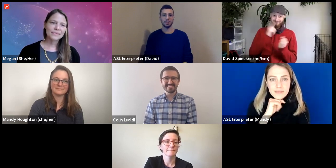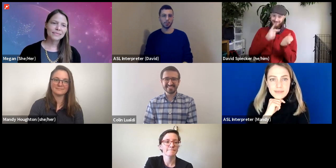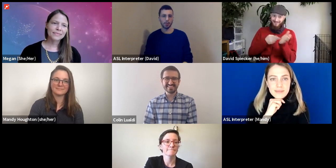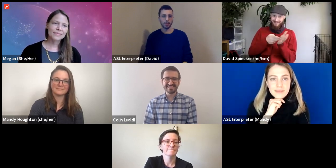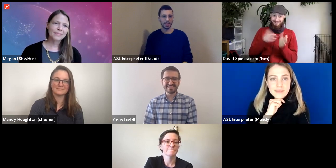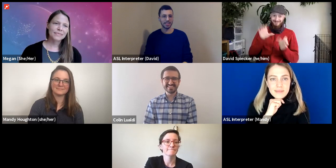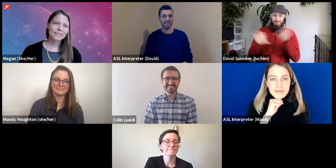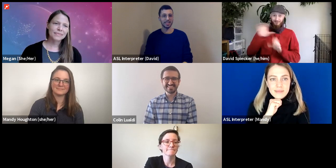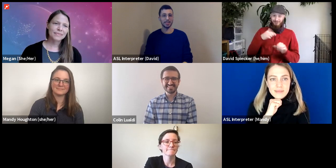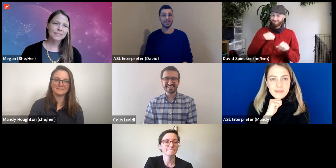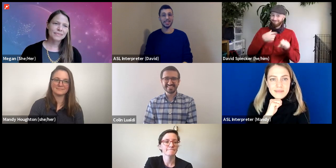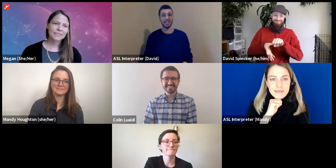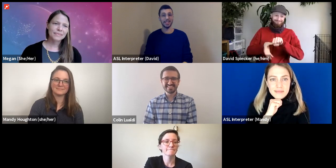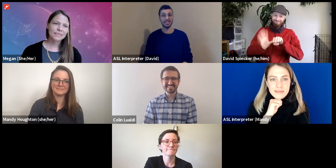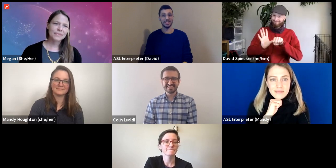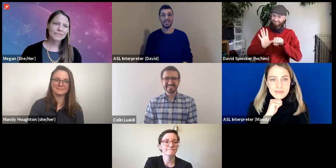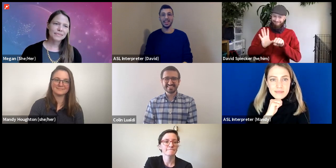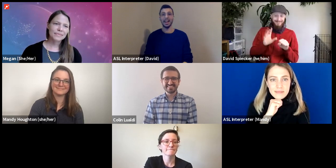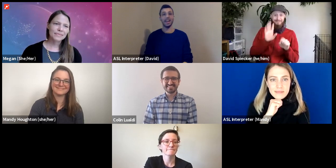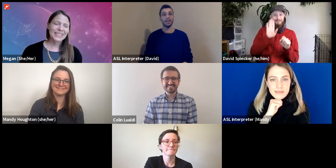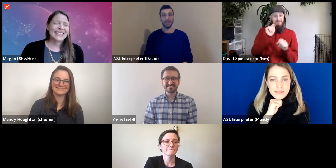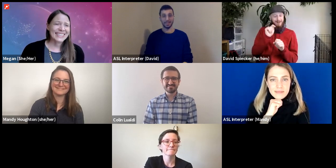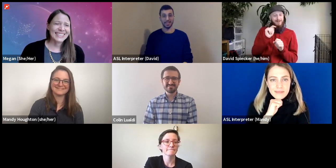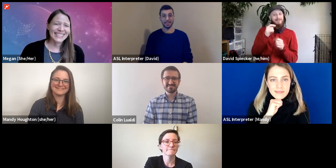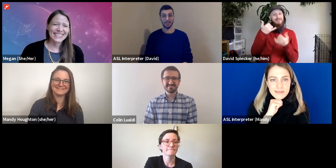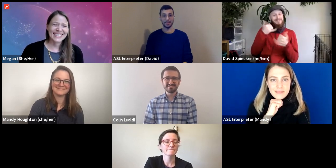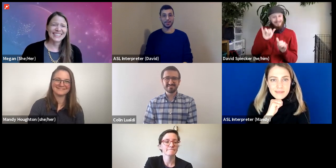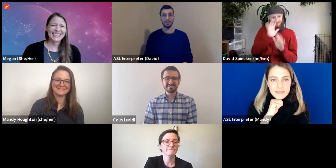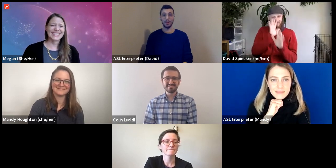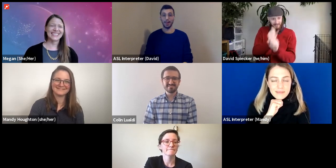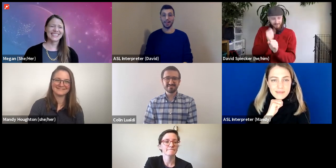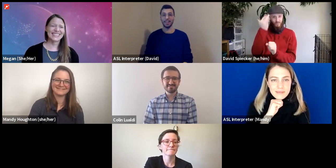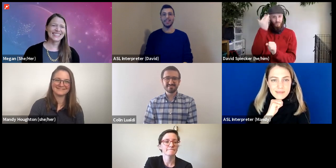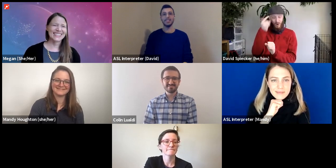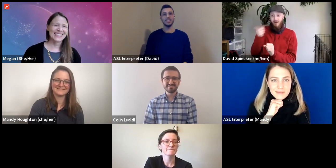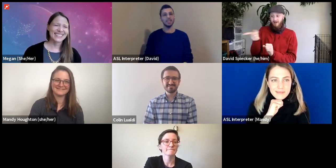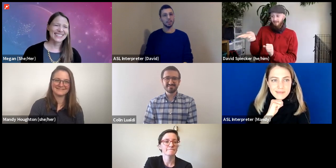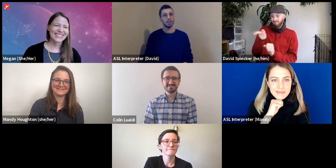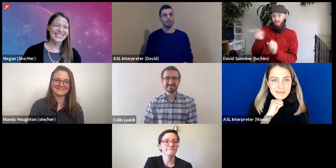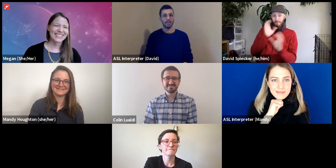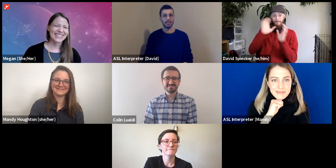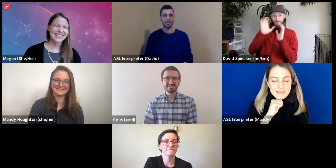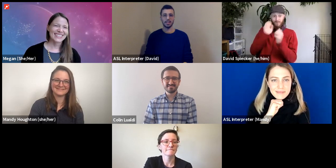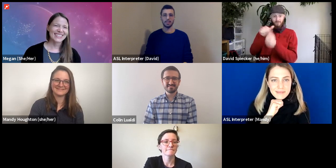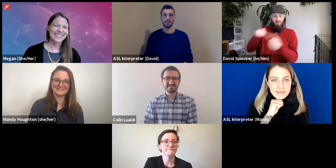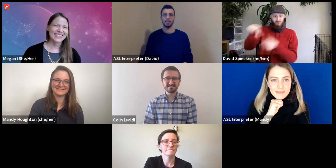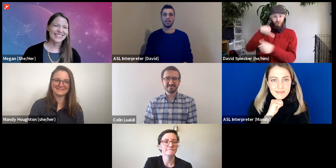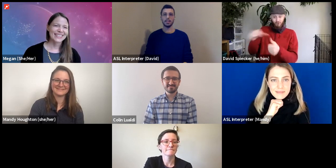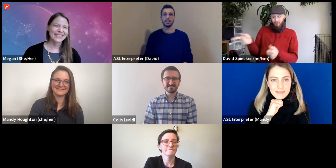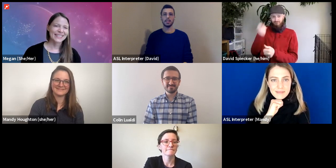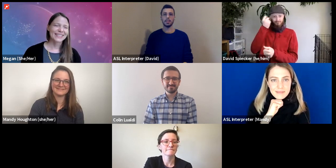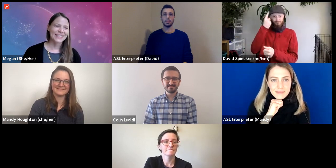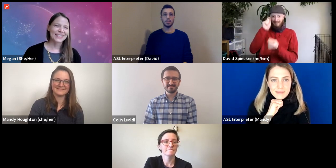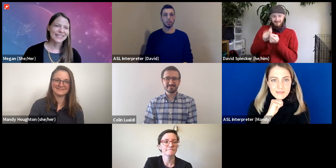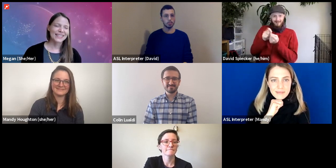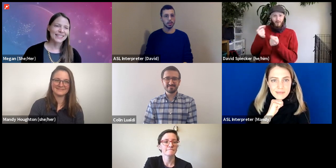look like you're throwing up gang signs because honestly, I am lousy at chemistry. But still, it was fascinating to me